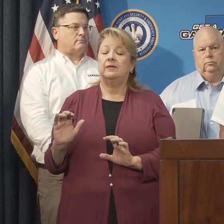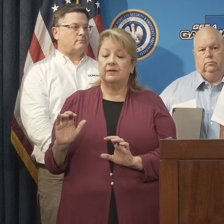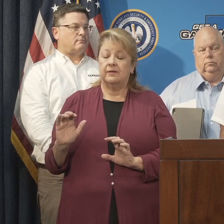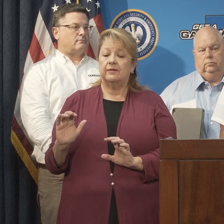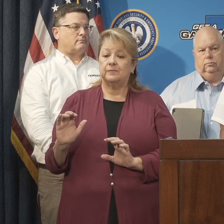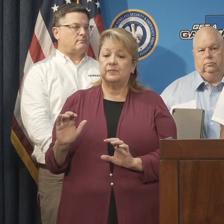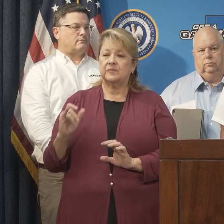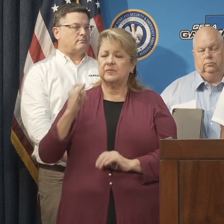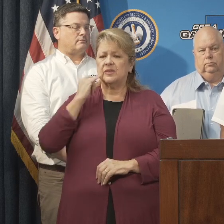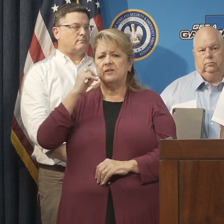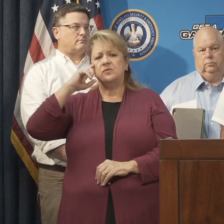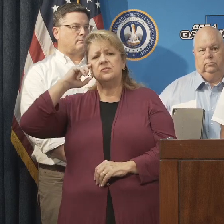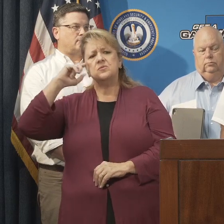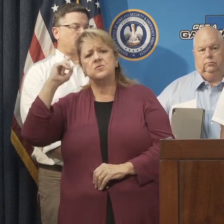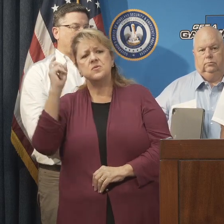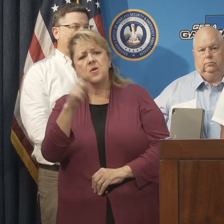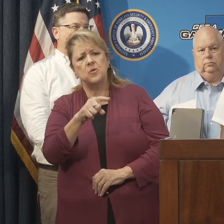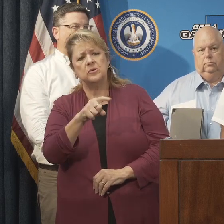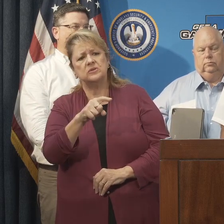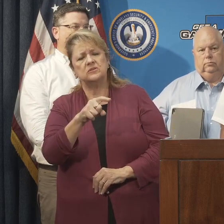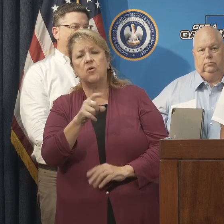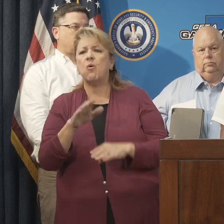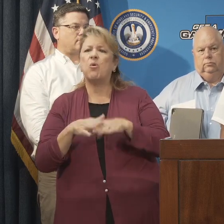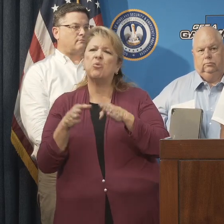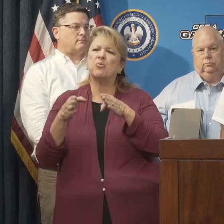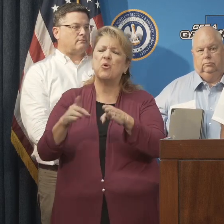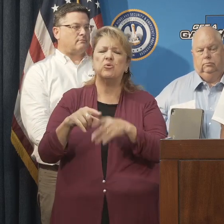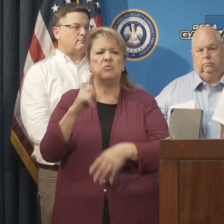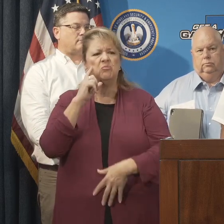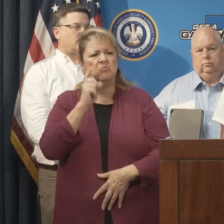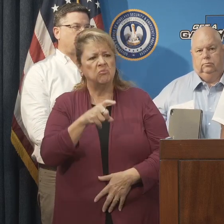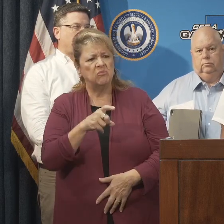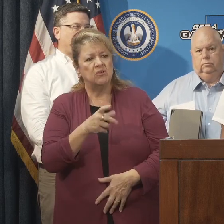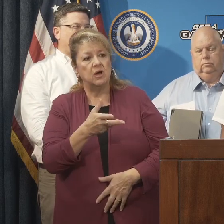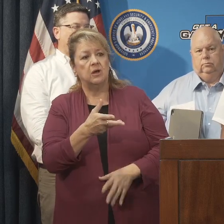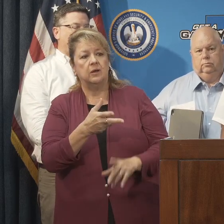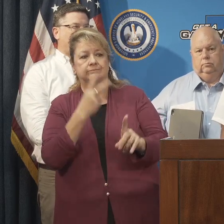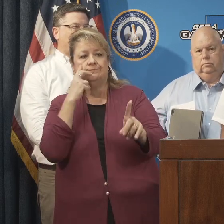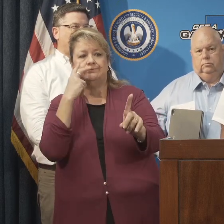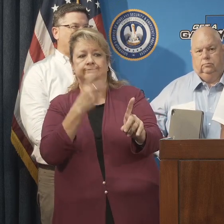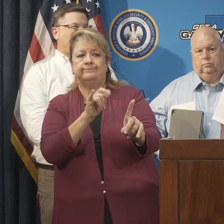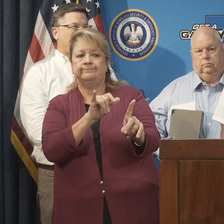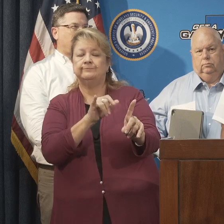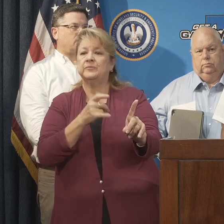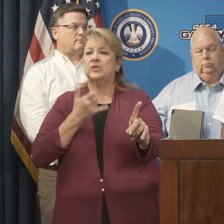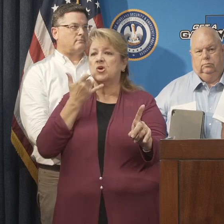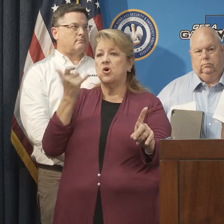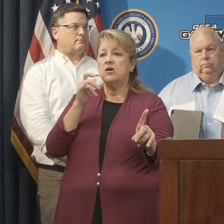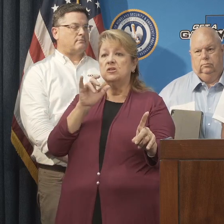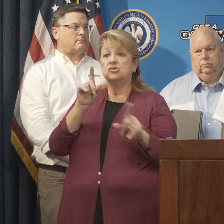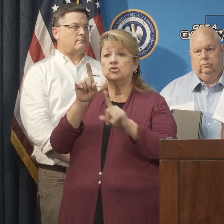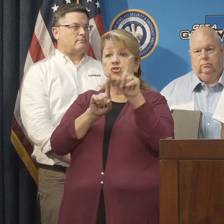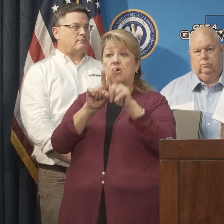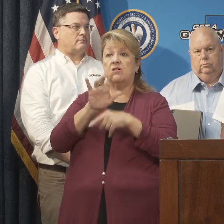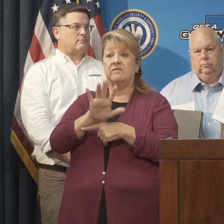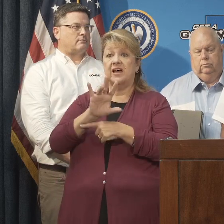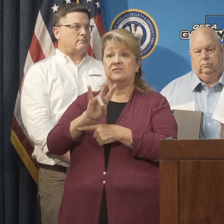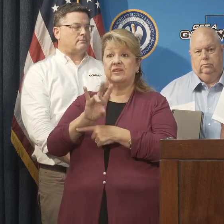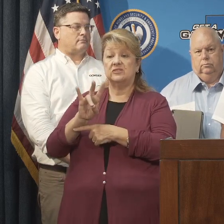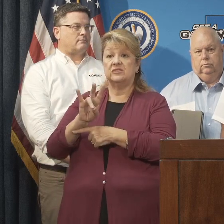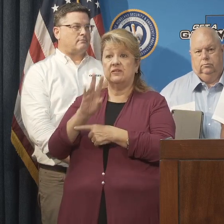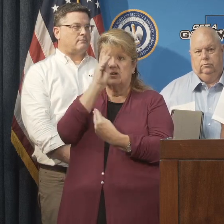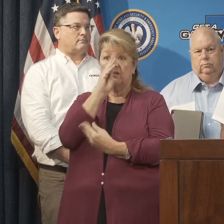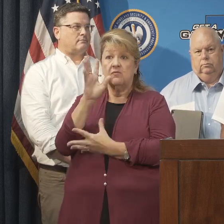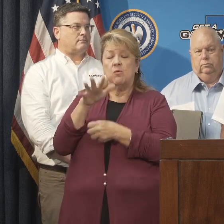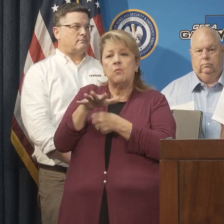if you witness any hazardous situations on the road, you can call star 577 and report it to the